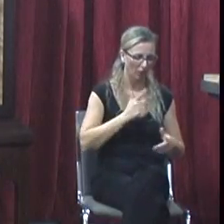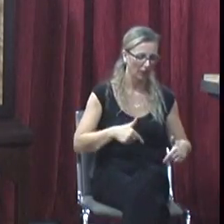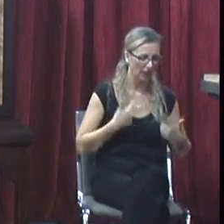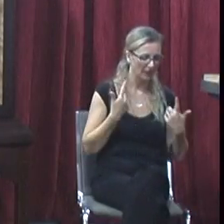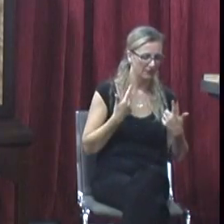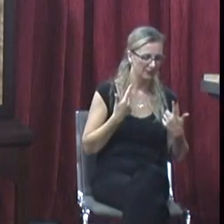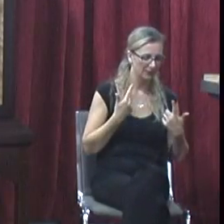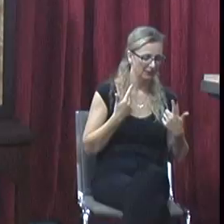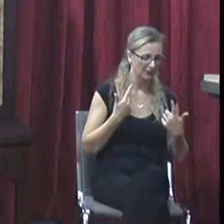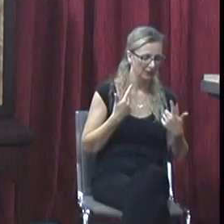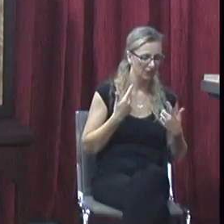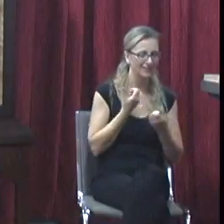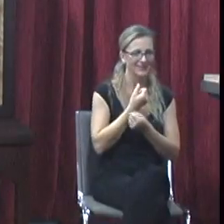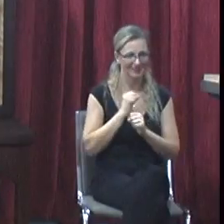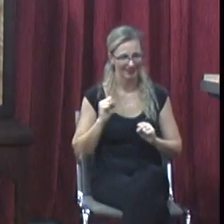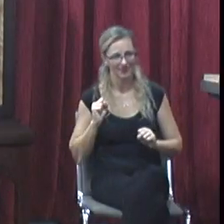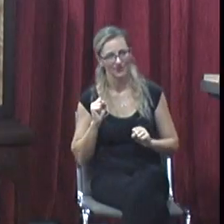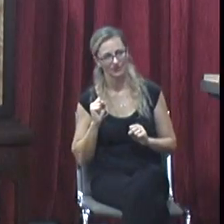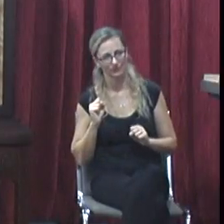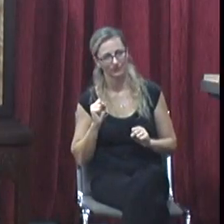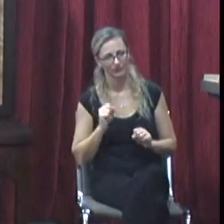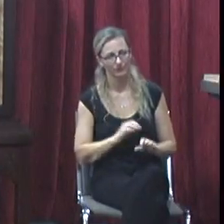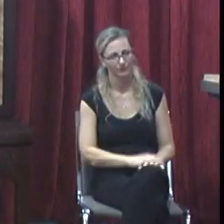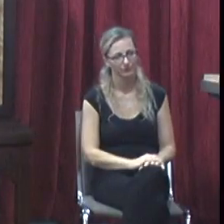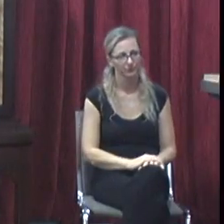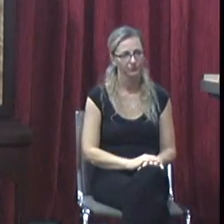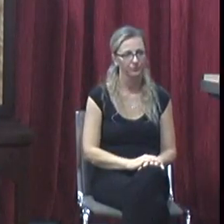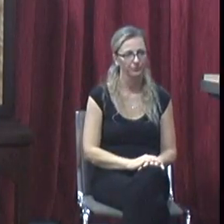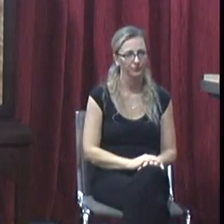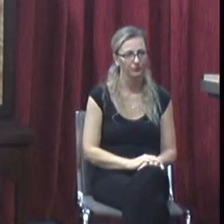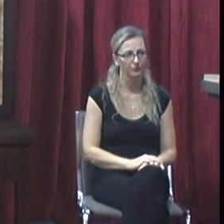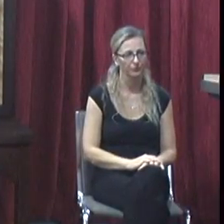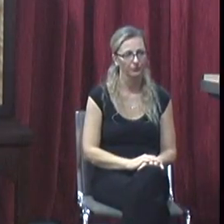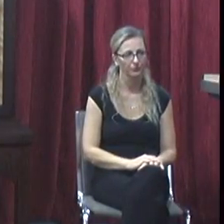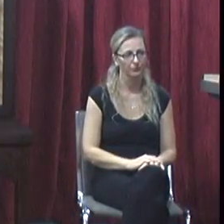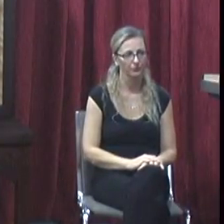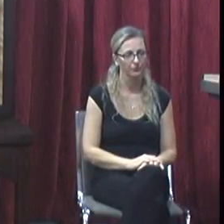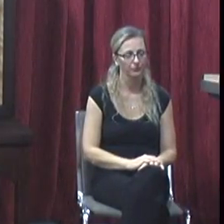What a hard, hard thing to understand and to abide by.